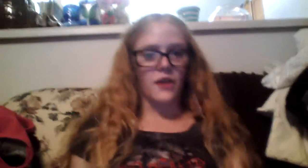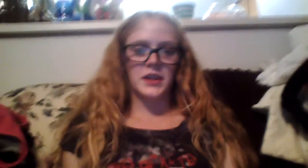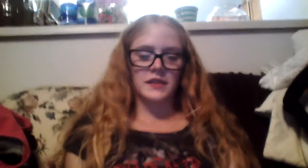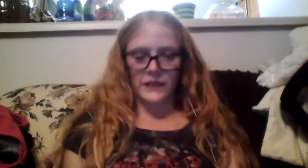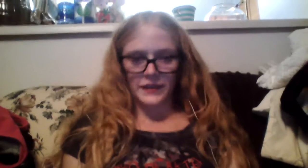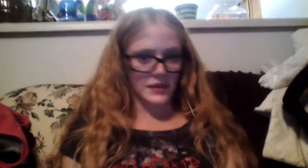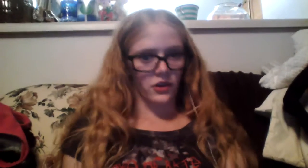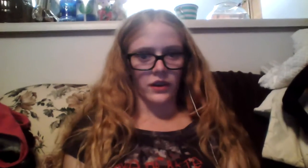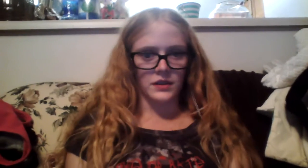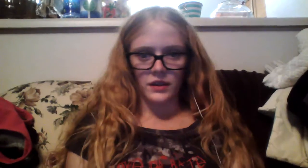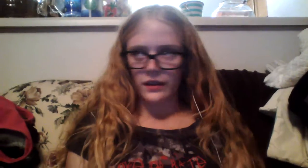Obviously, that's crazy.